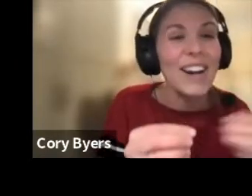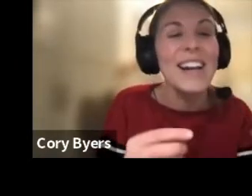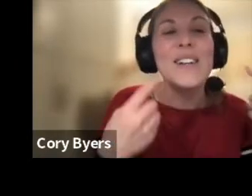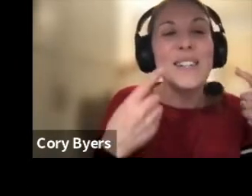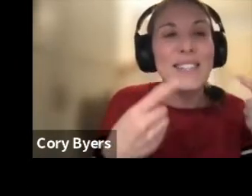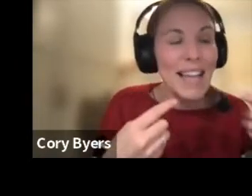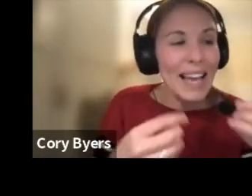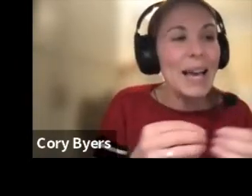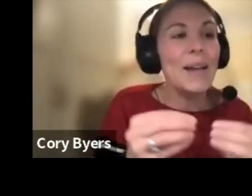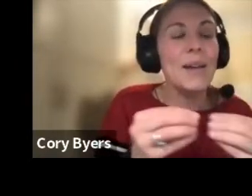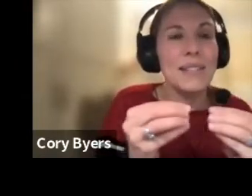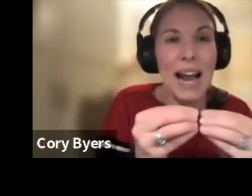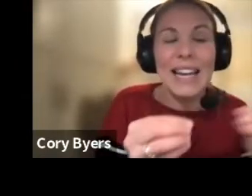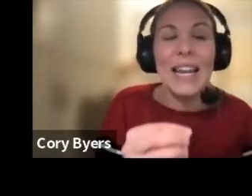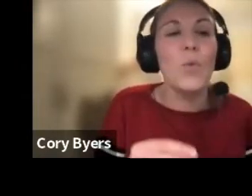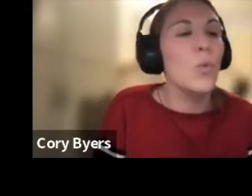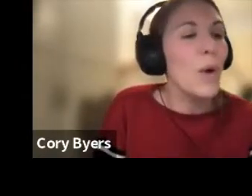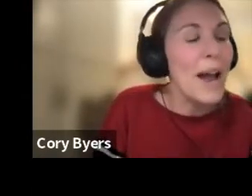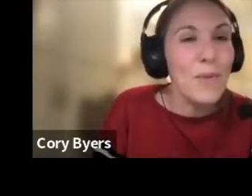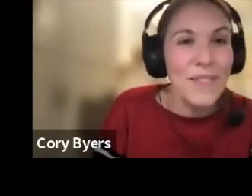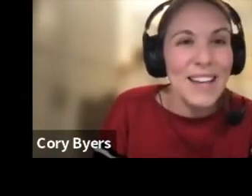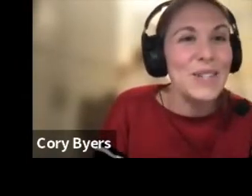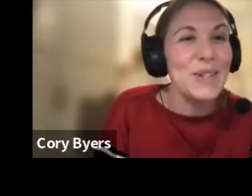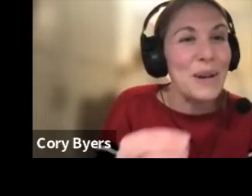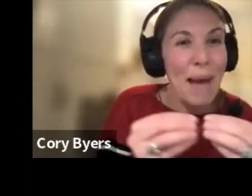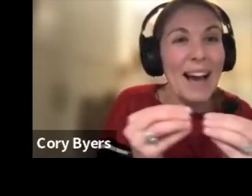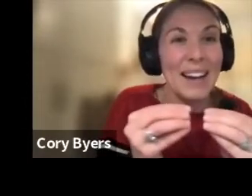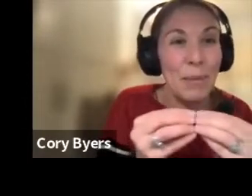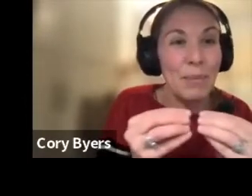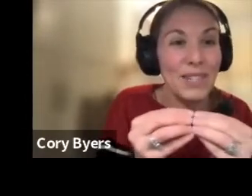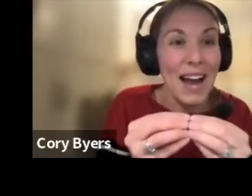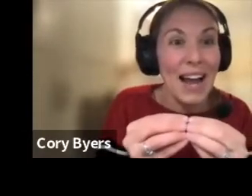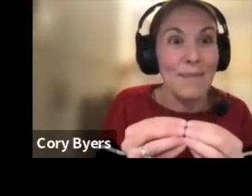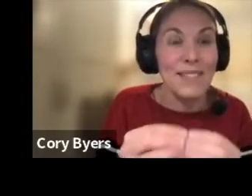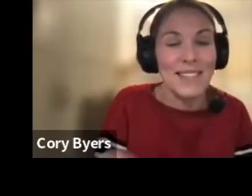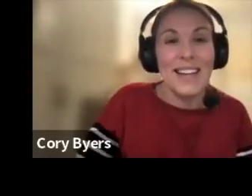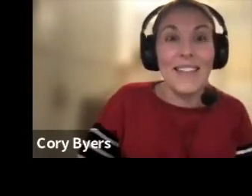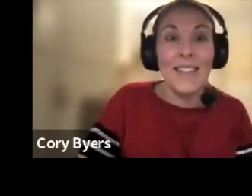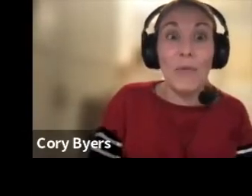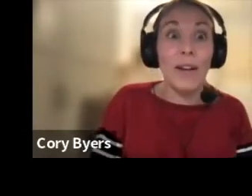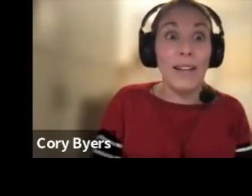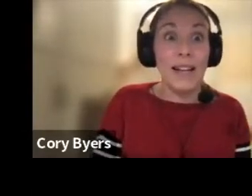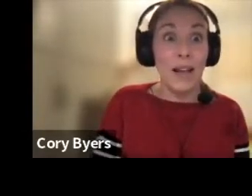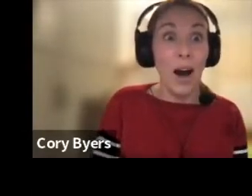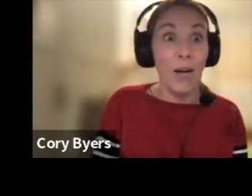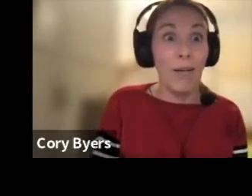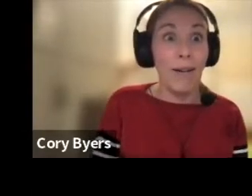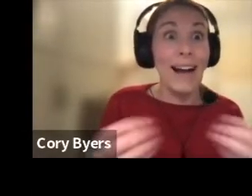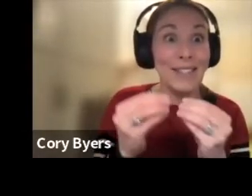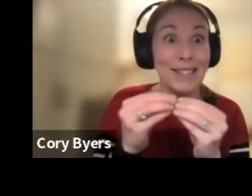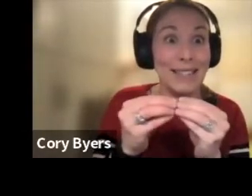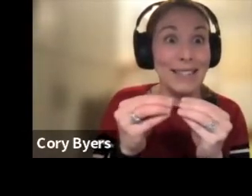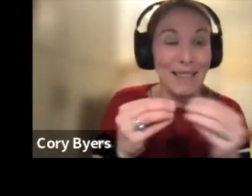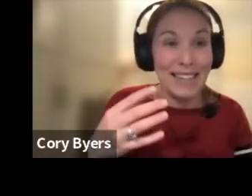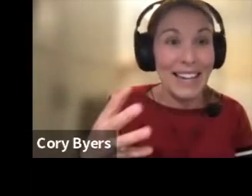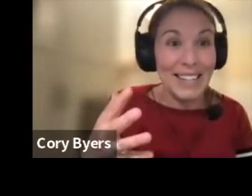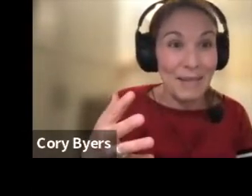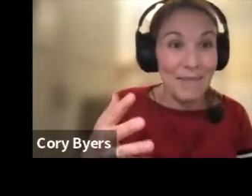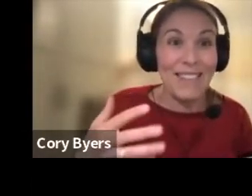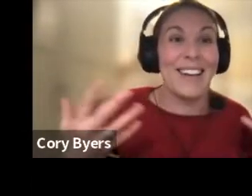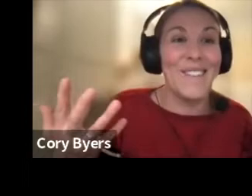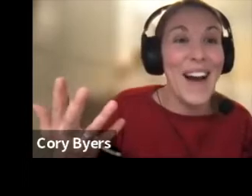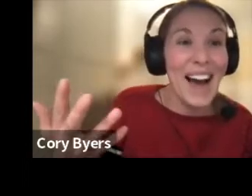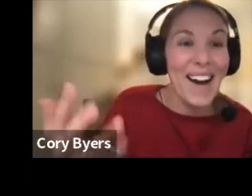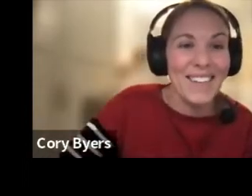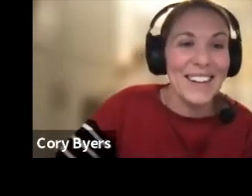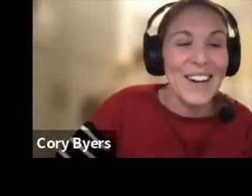More. Say it, sign it right when they do it back a couple times. And then they realize, oh, I just did something to get